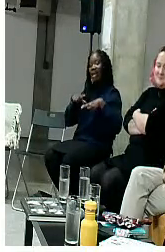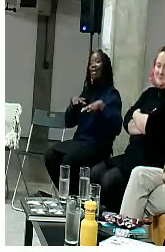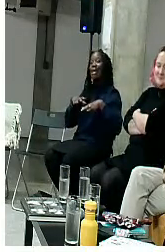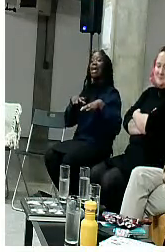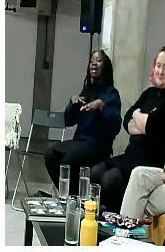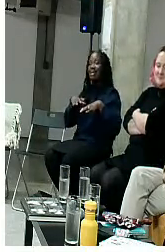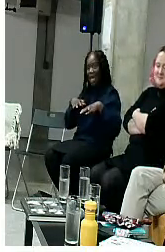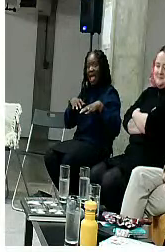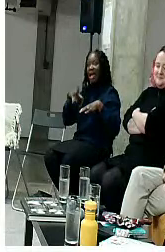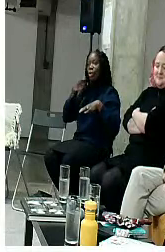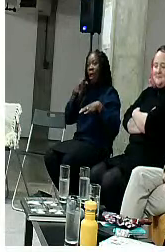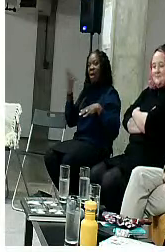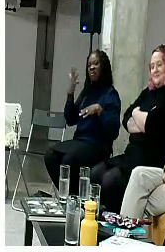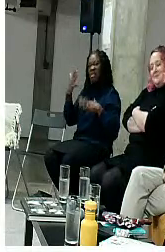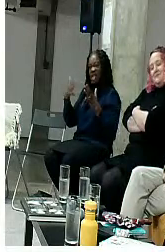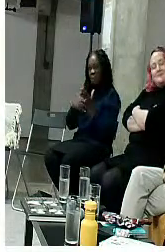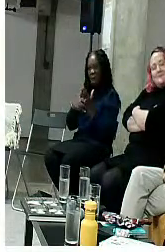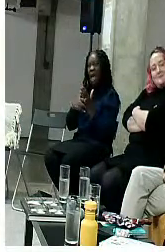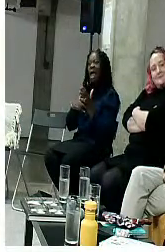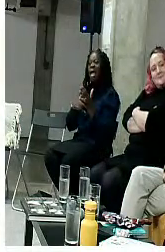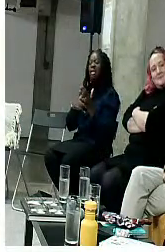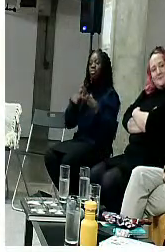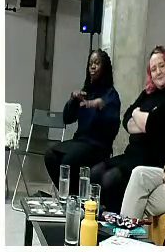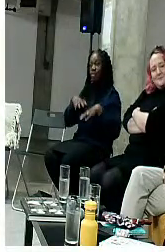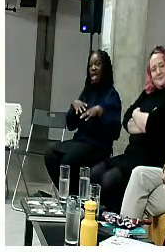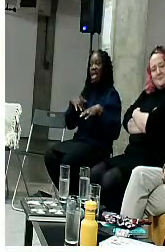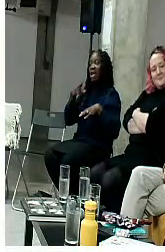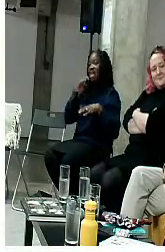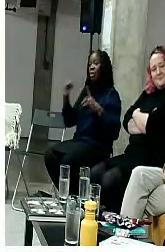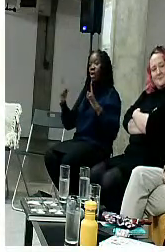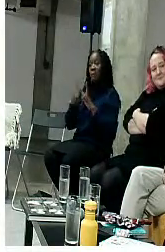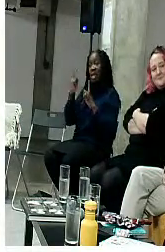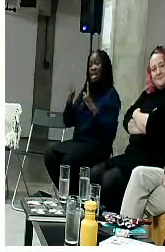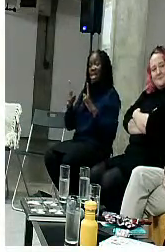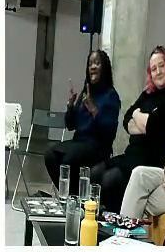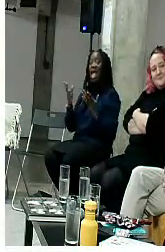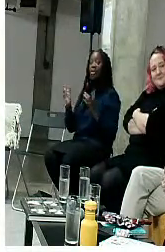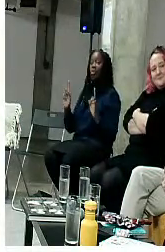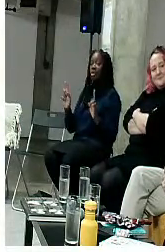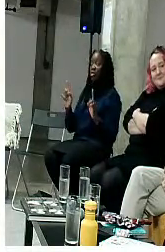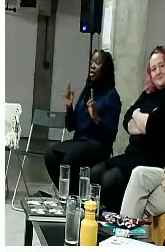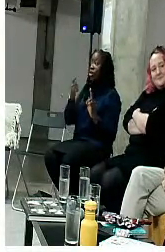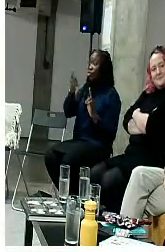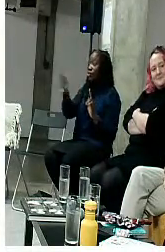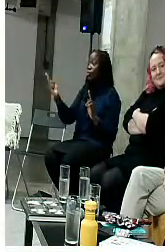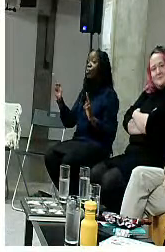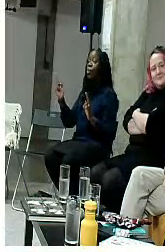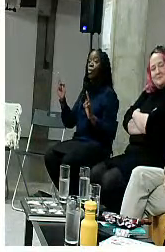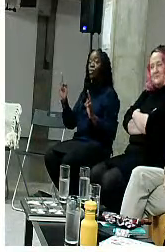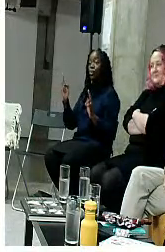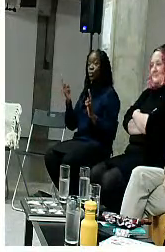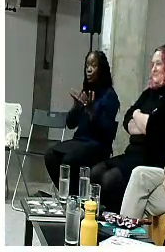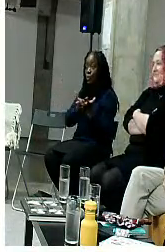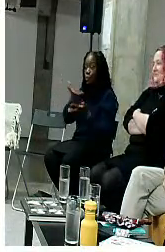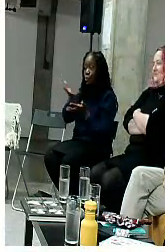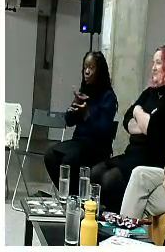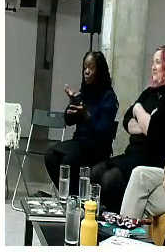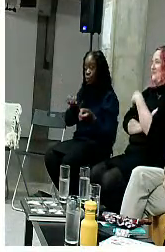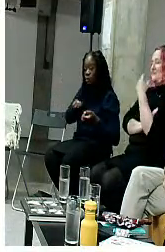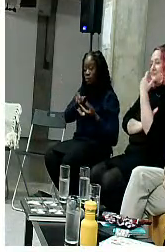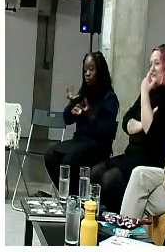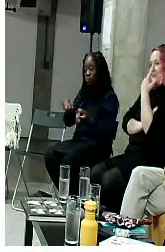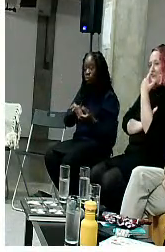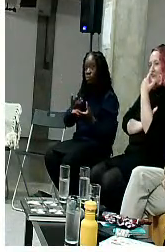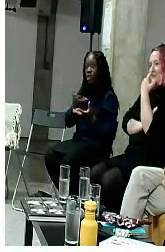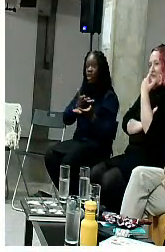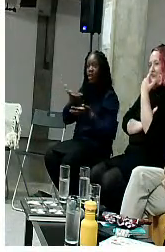we will come for about 15 minutes, and then we'll come together and have a chance for you to join in that conversation if you've got